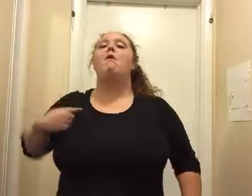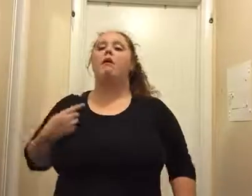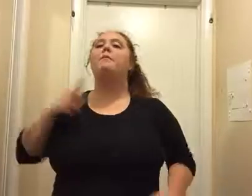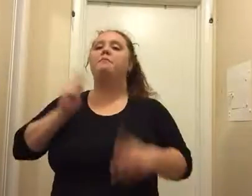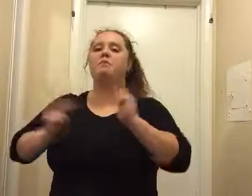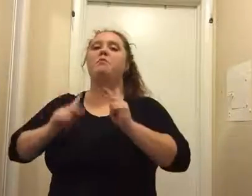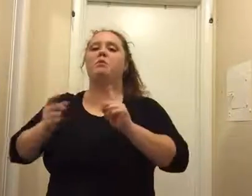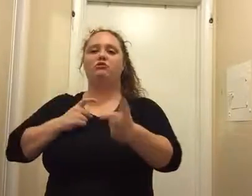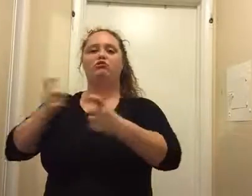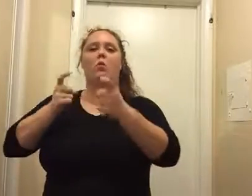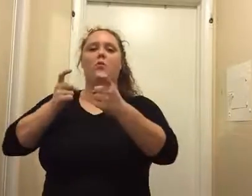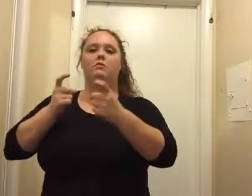January 20th,